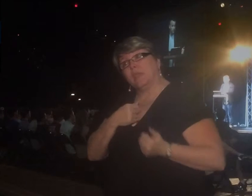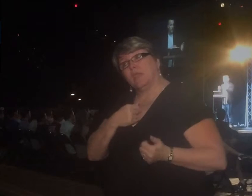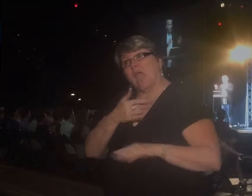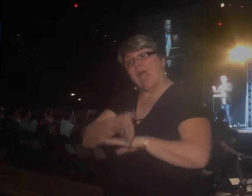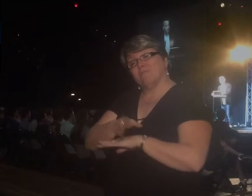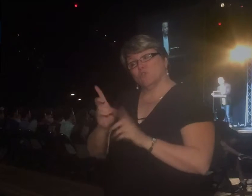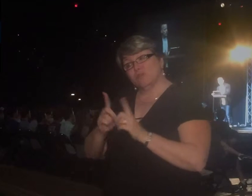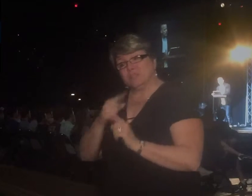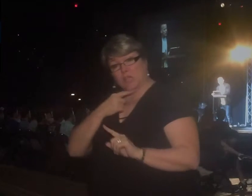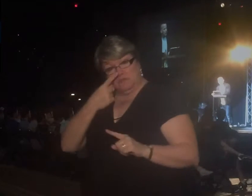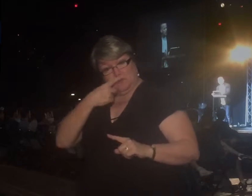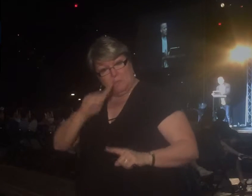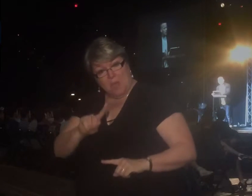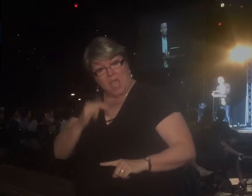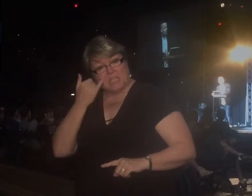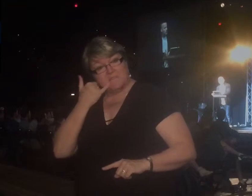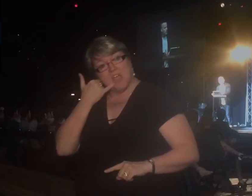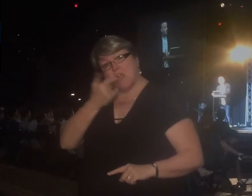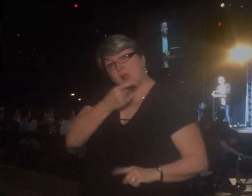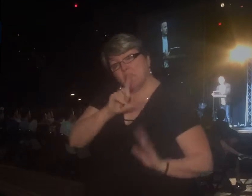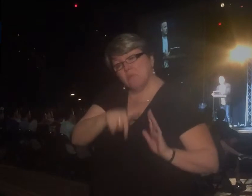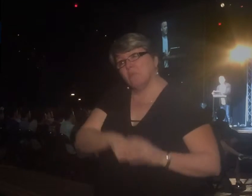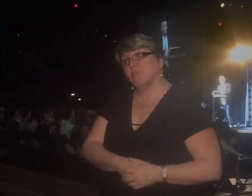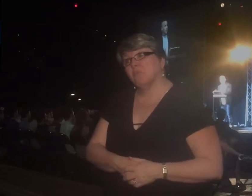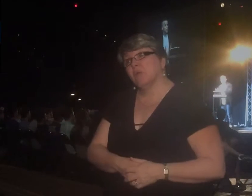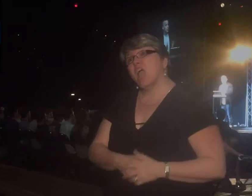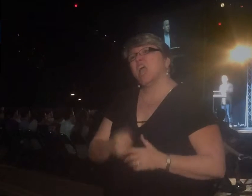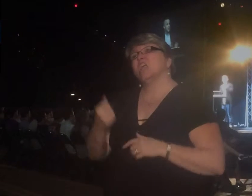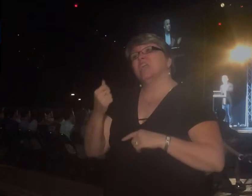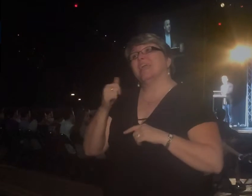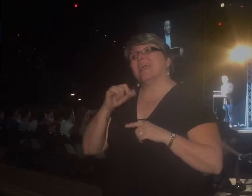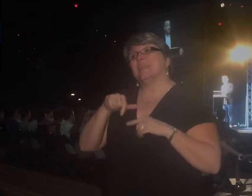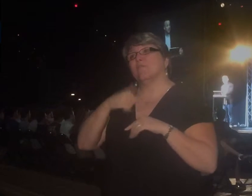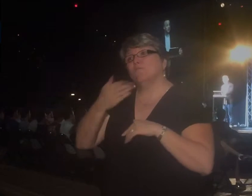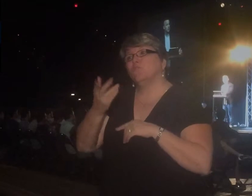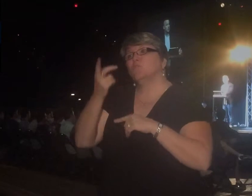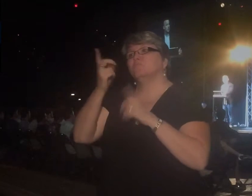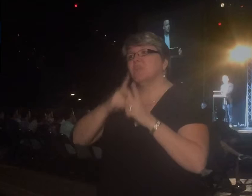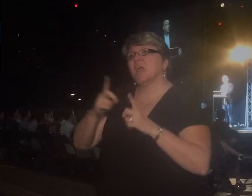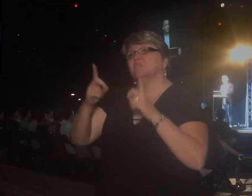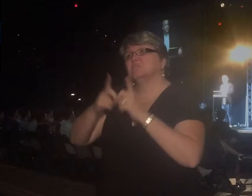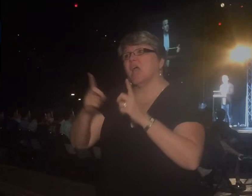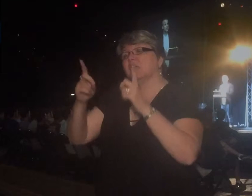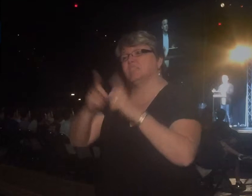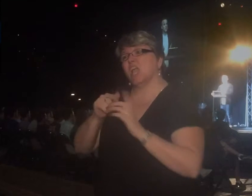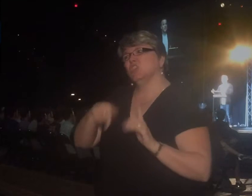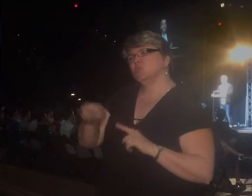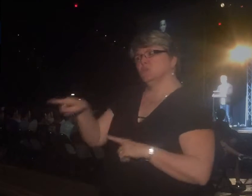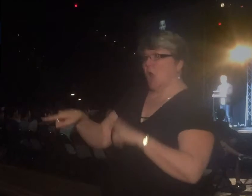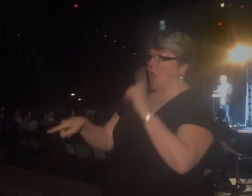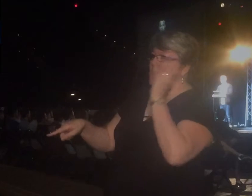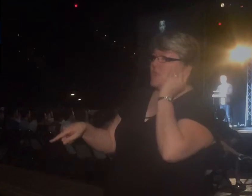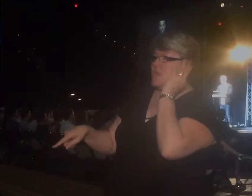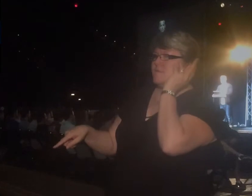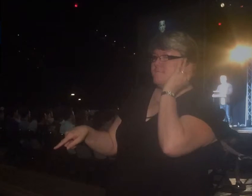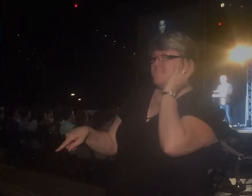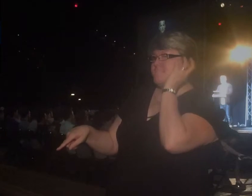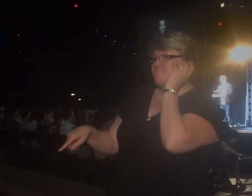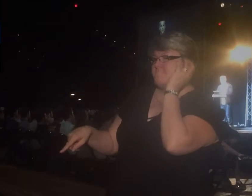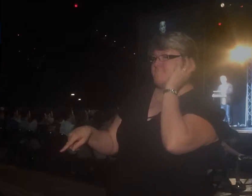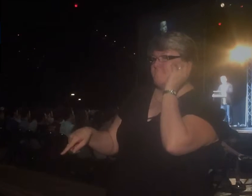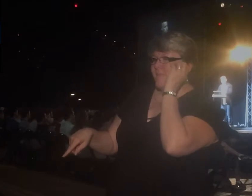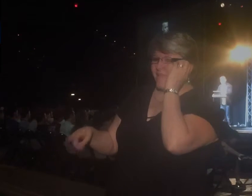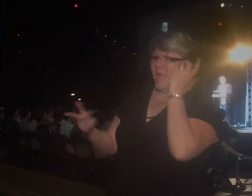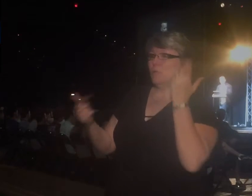me? And after dinner, say, do you mind if I call you? And a couple dates in, she's gonna start thinking some